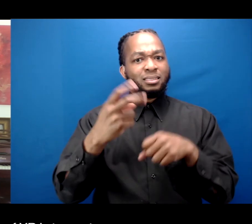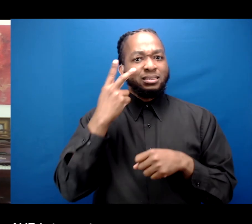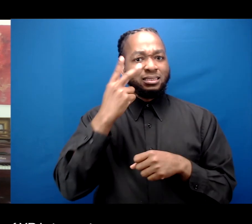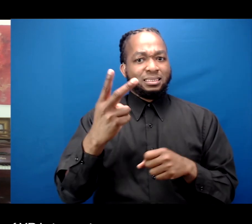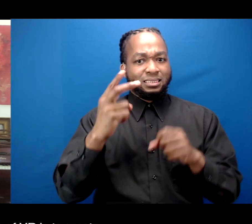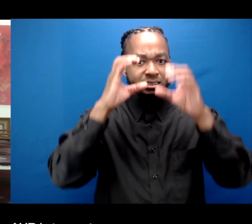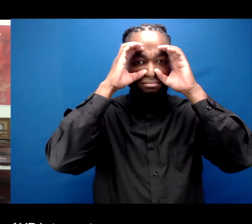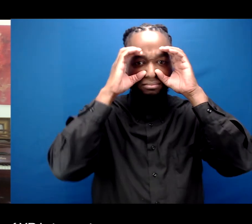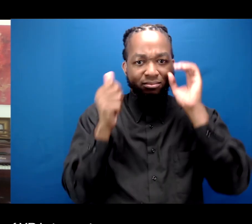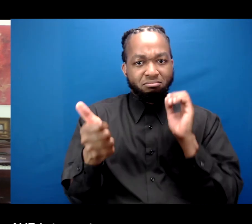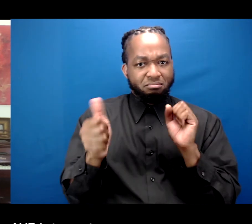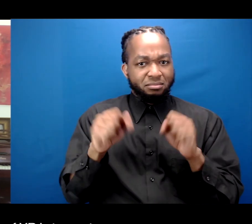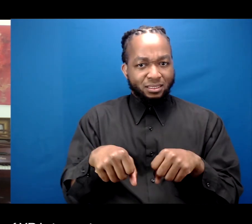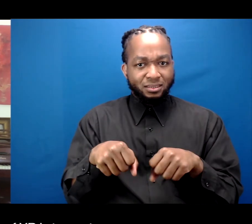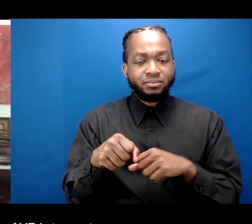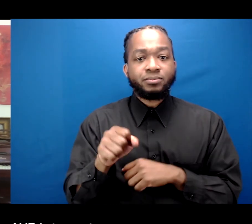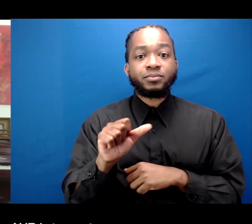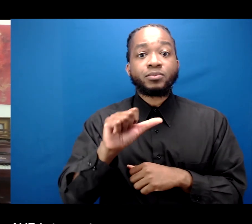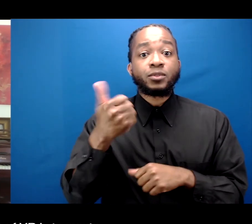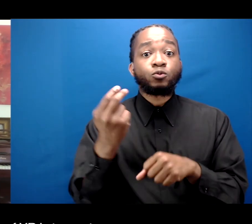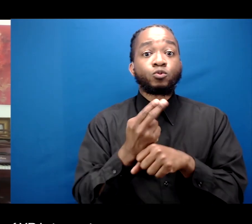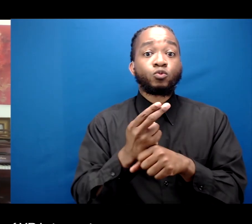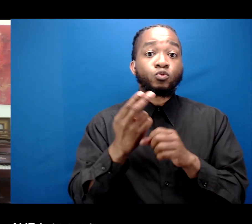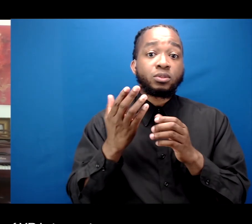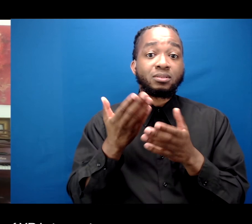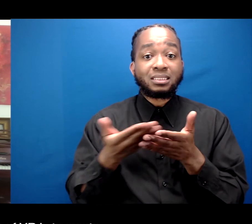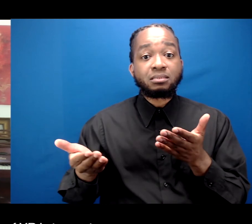of VR is to create awareness and to build